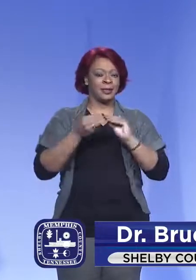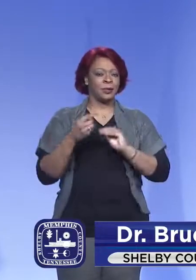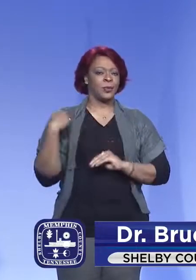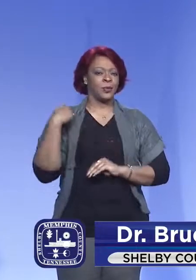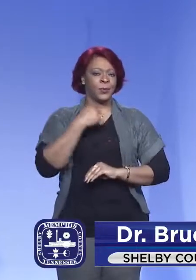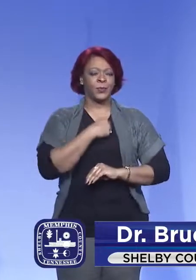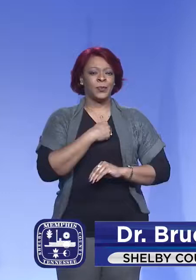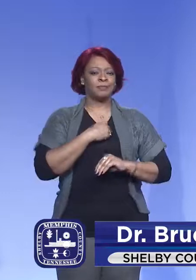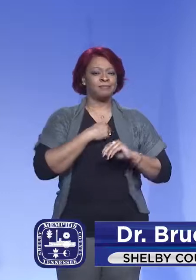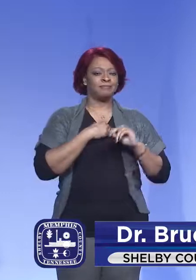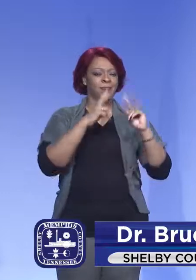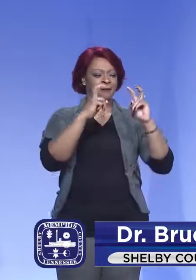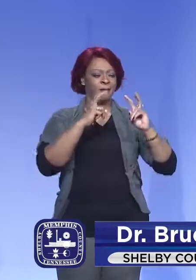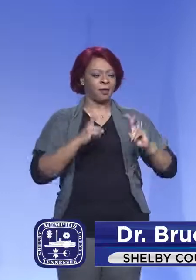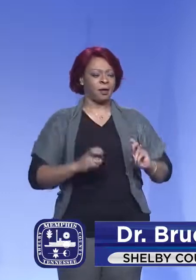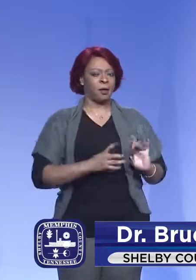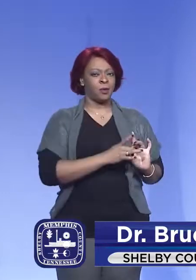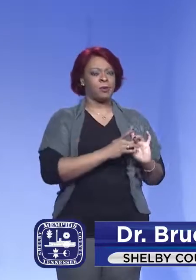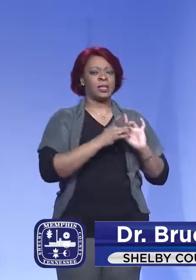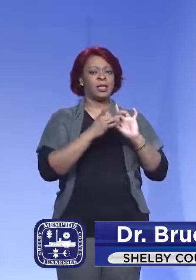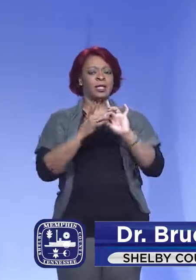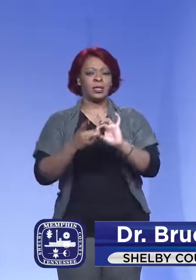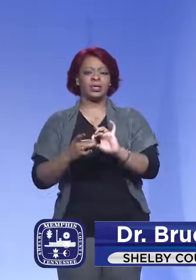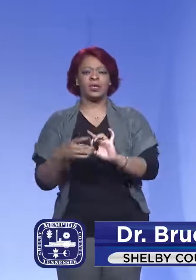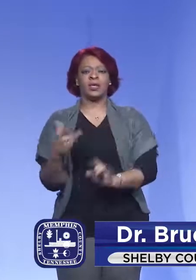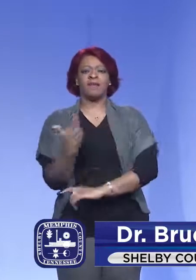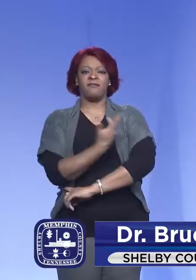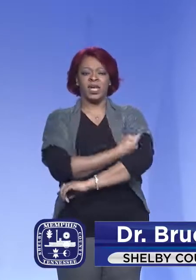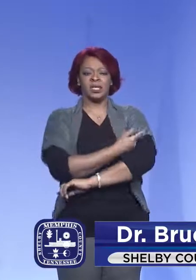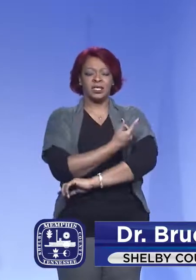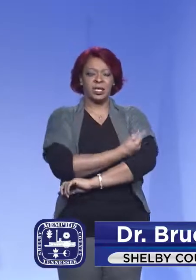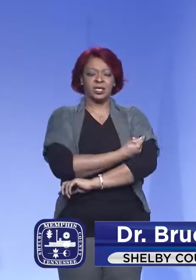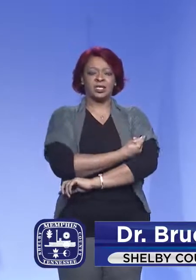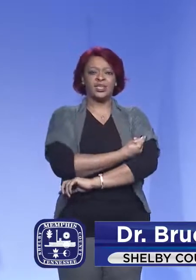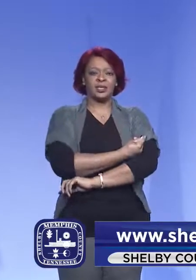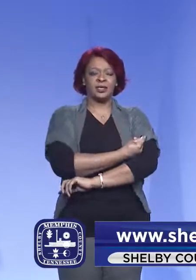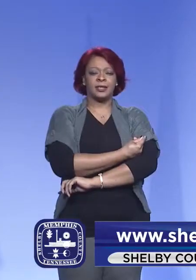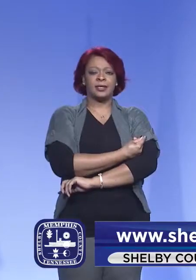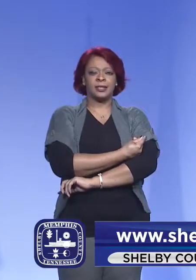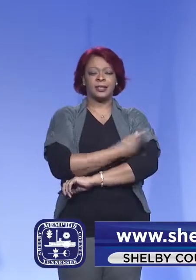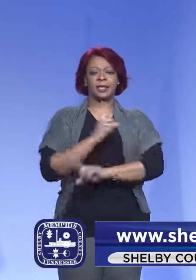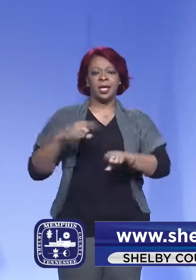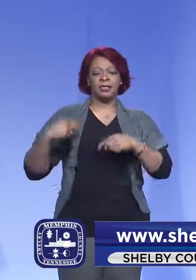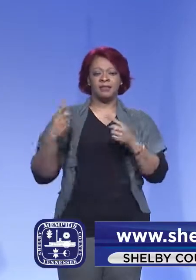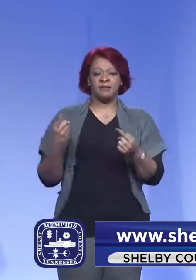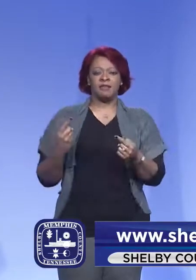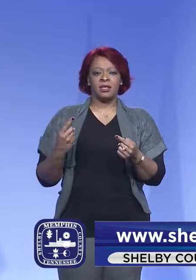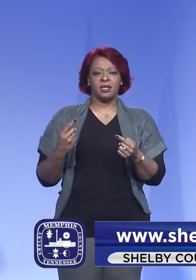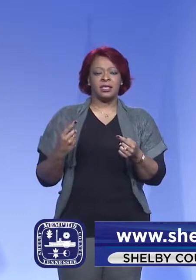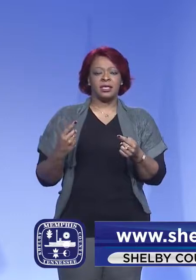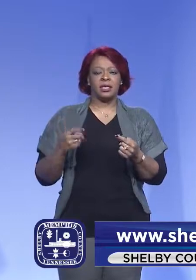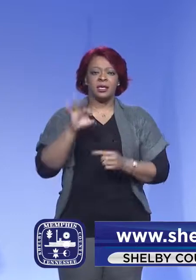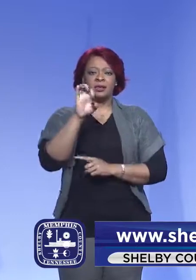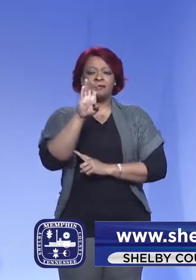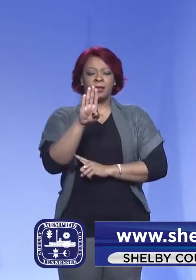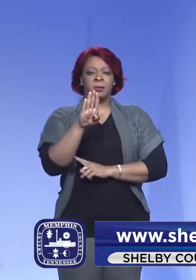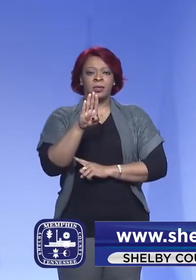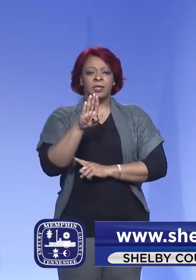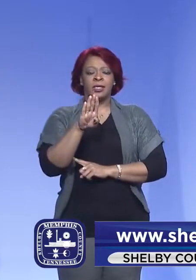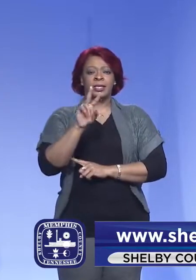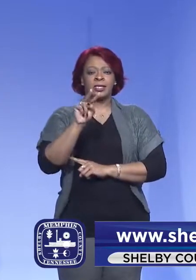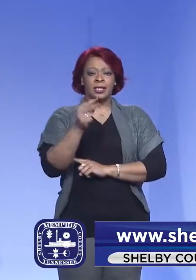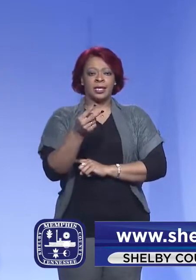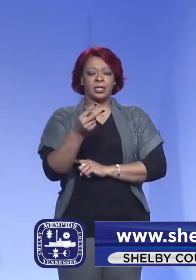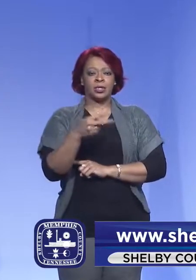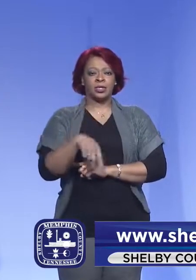have analyzed as it relates to vaccinations as of February